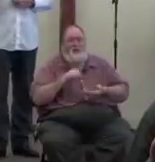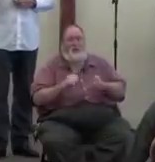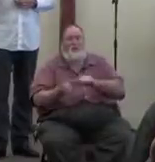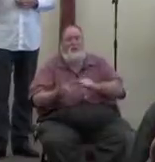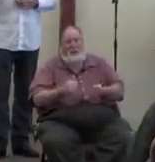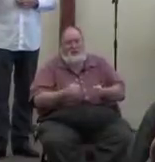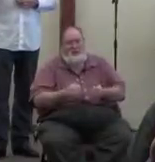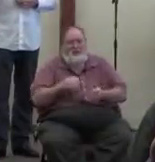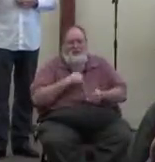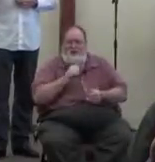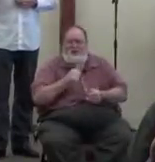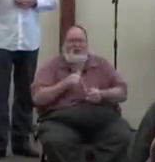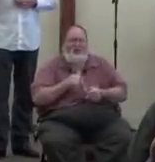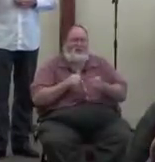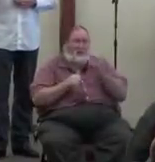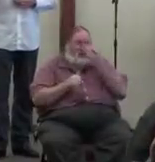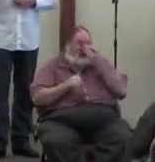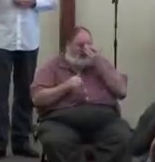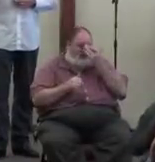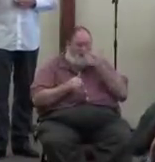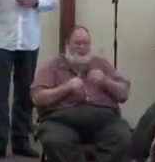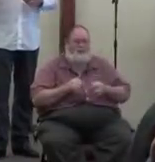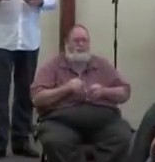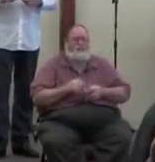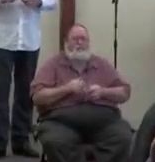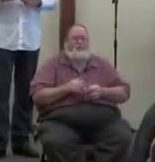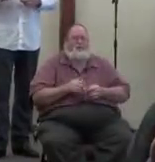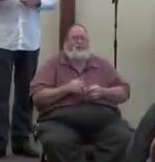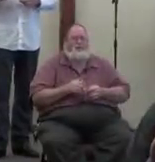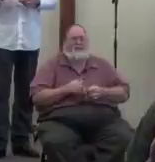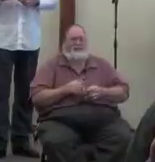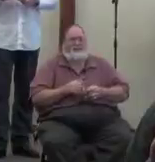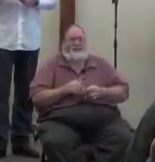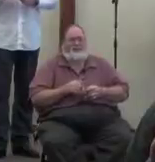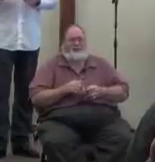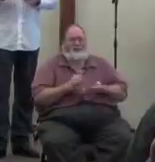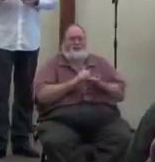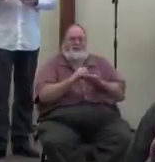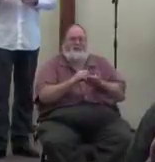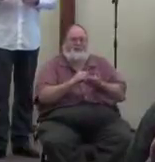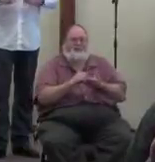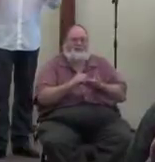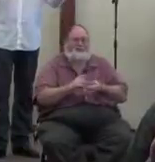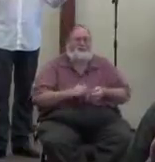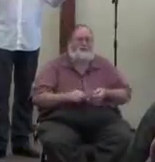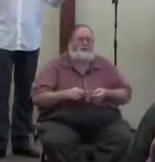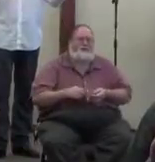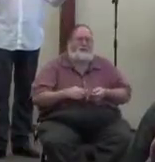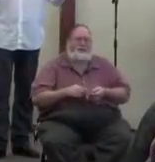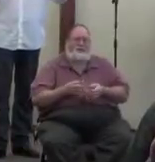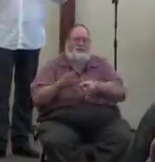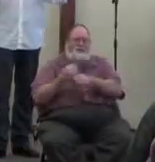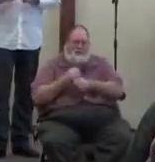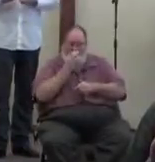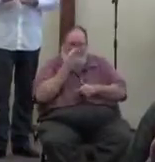and non-denominationals can take communion together, can't they? And I said, well, do you love Jesus? And he said, yeah. I said, well, then you know, we can